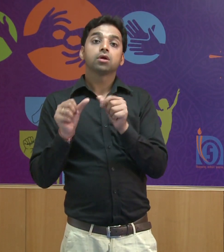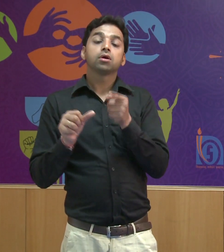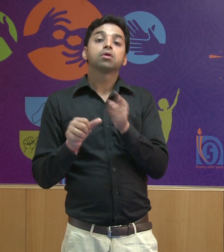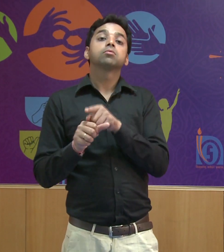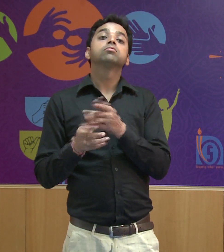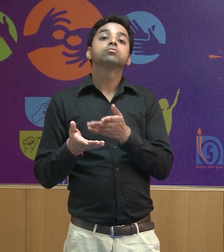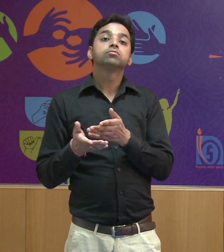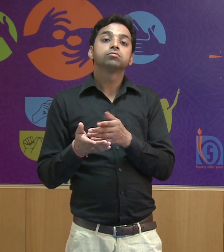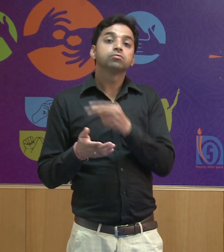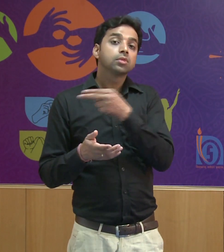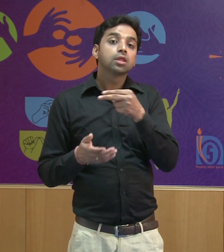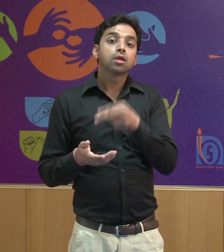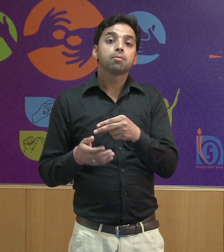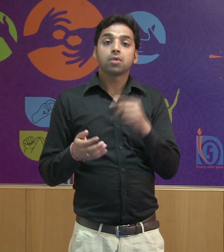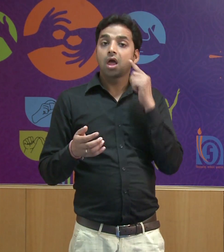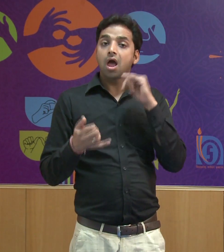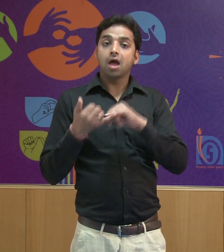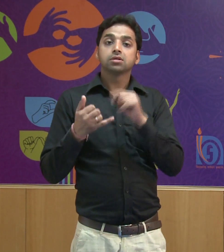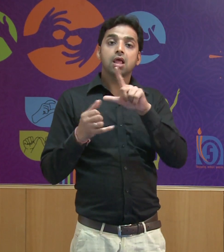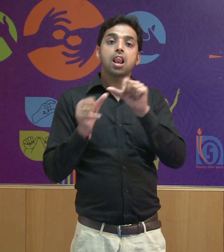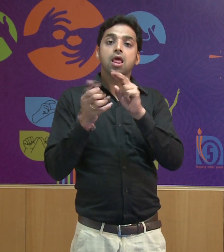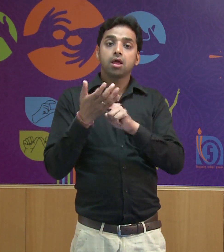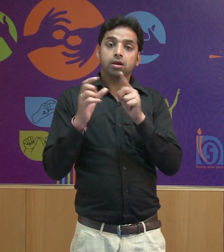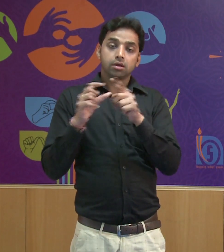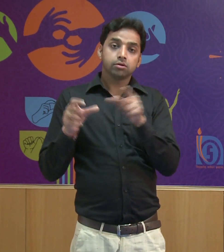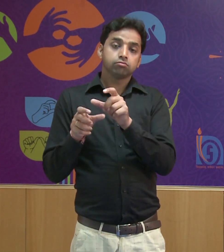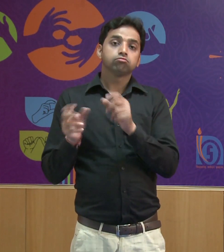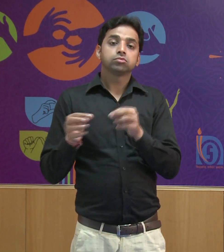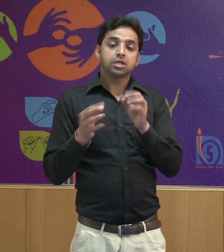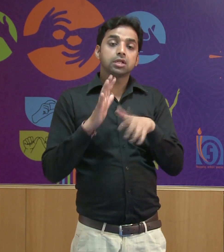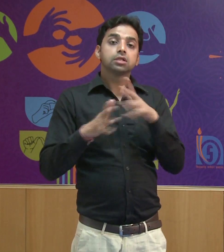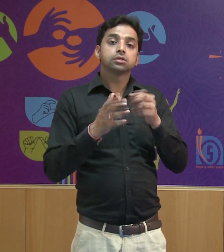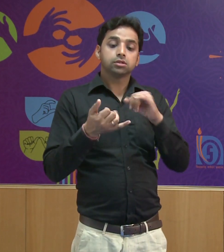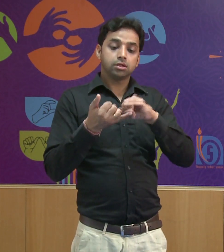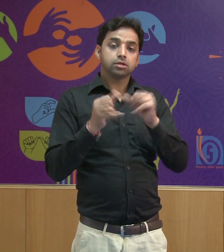Dweepa is called island in Sanskrit language.